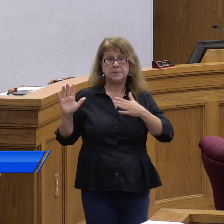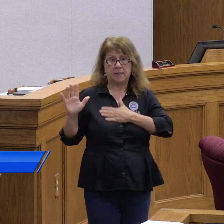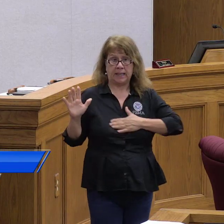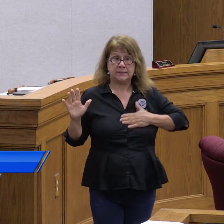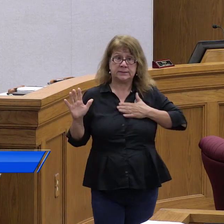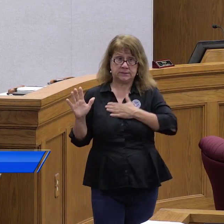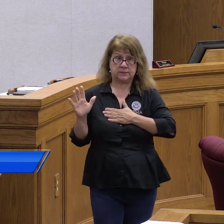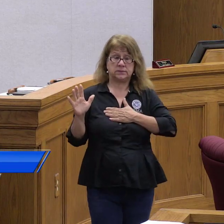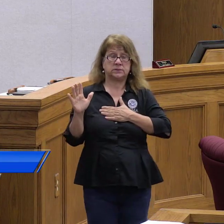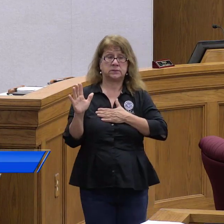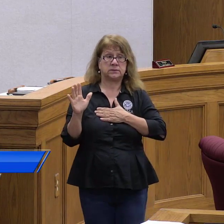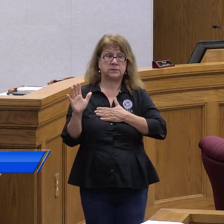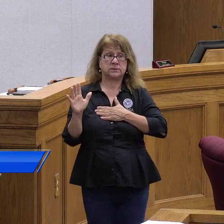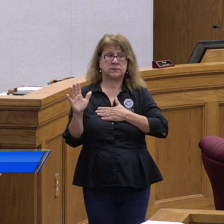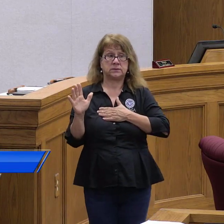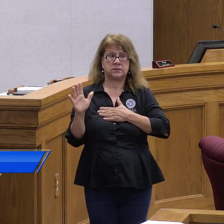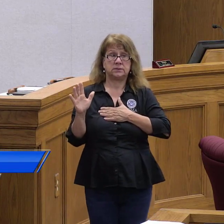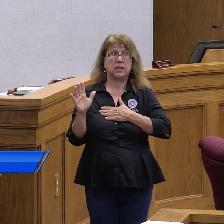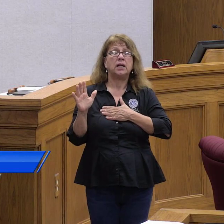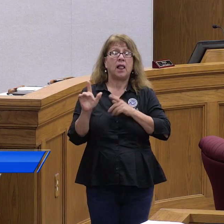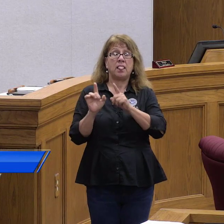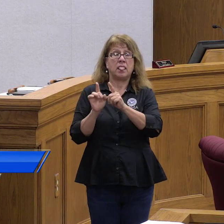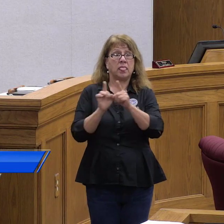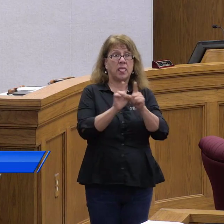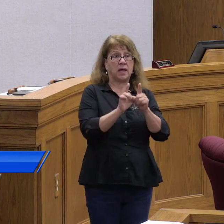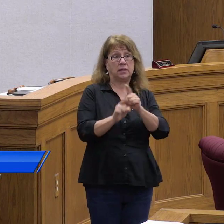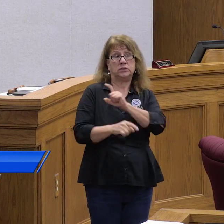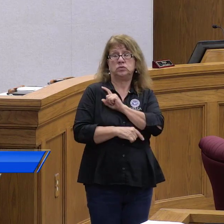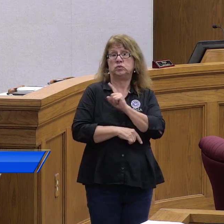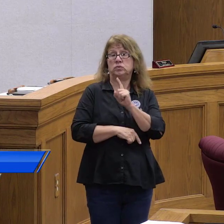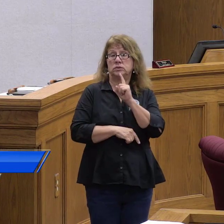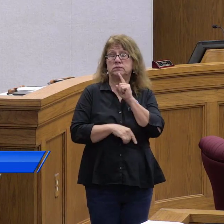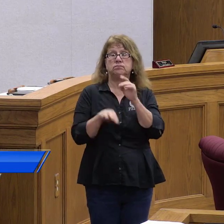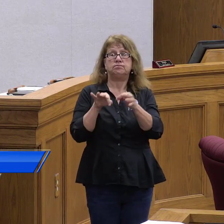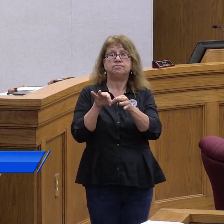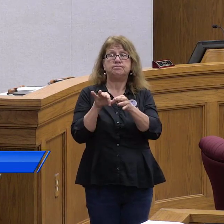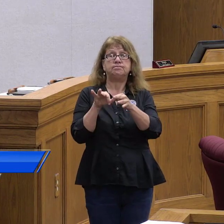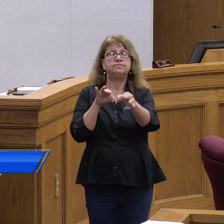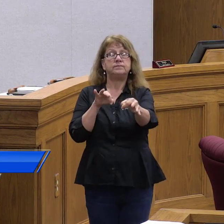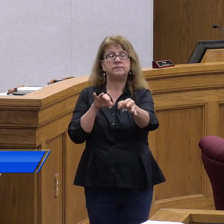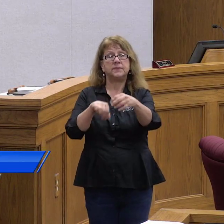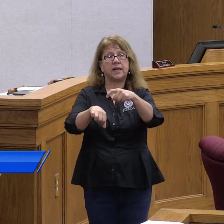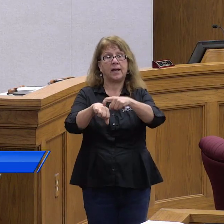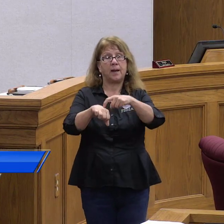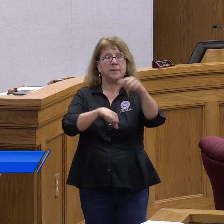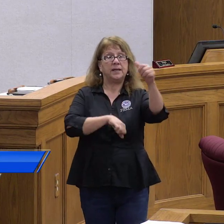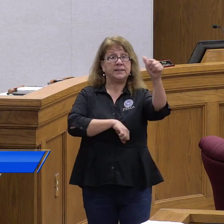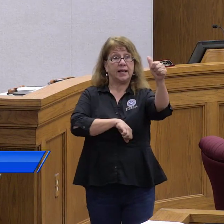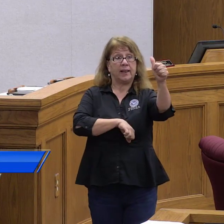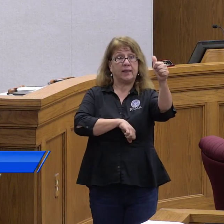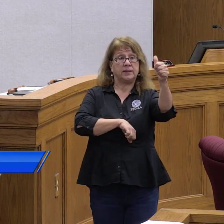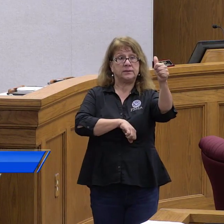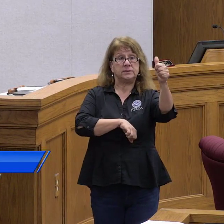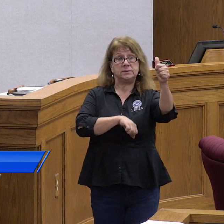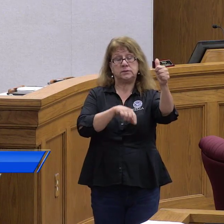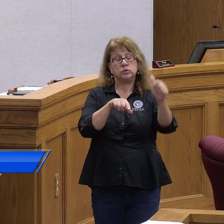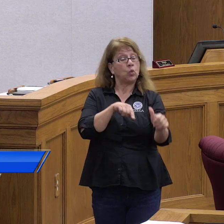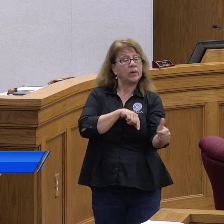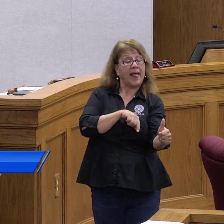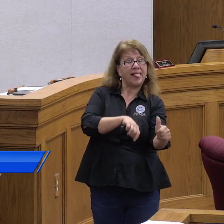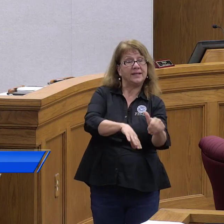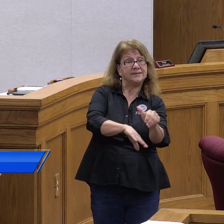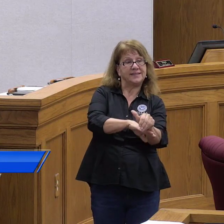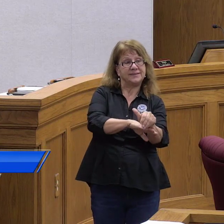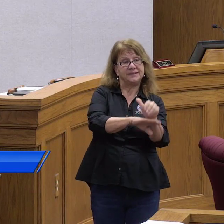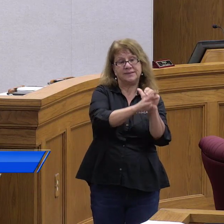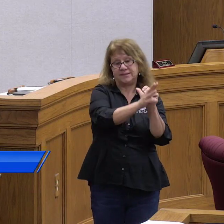mask up. I just want to say, as the sheriff said about the curfew, from 10 to 6 a.m., it's going to help a lot of business, a lot of grocery